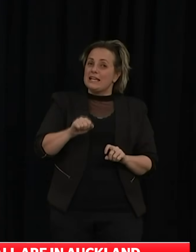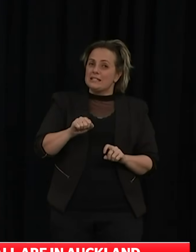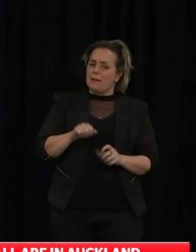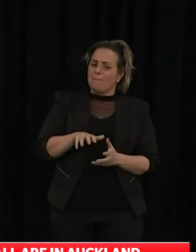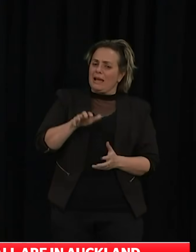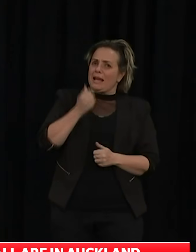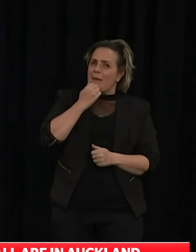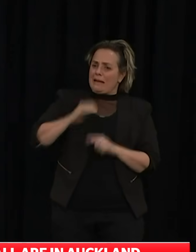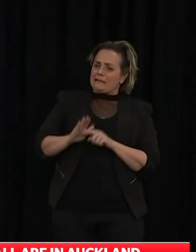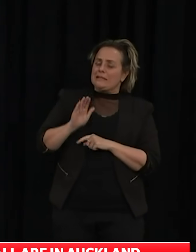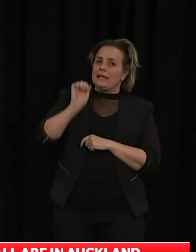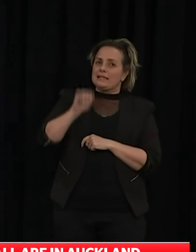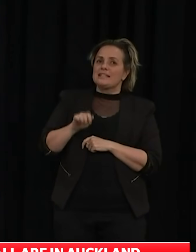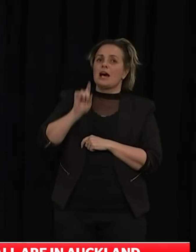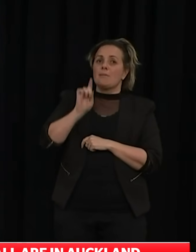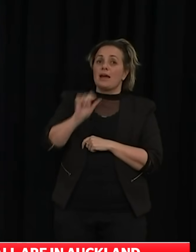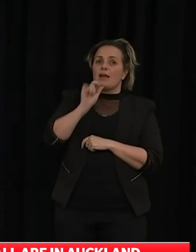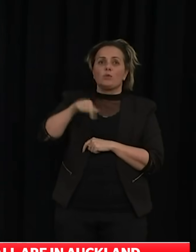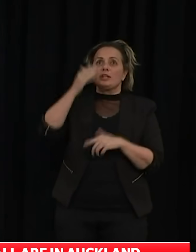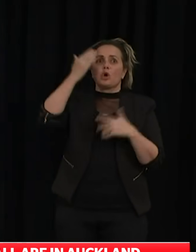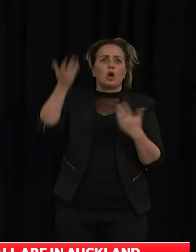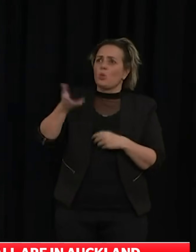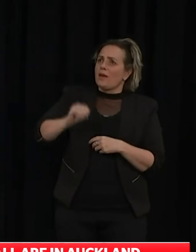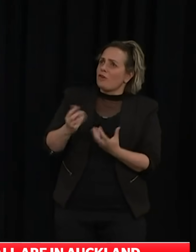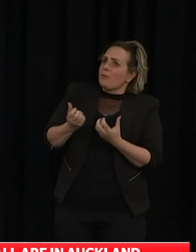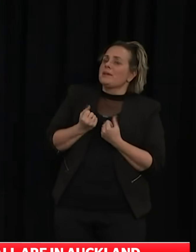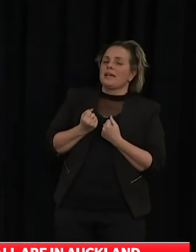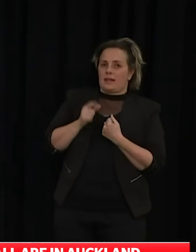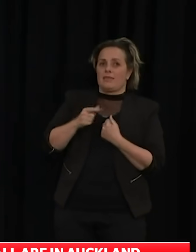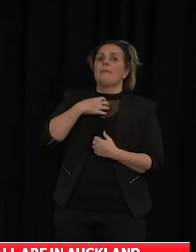concerning than if it was the number that big of unknown people coming testing positive.